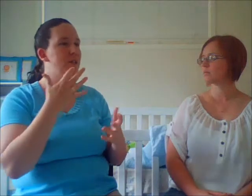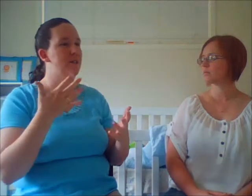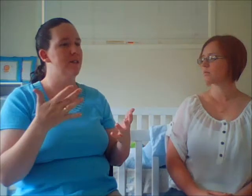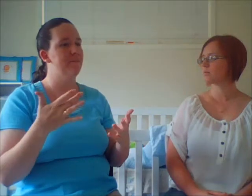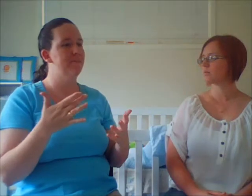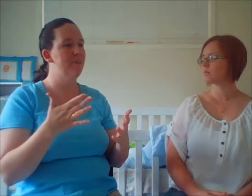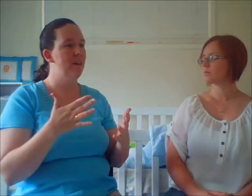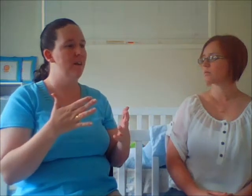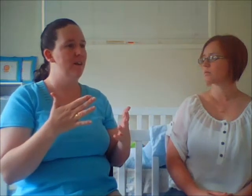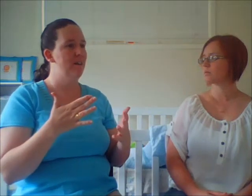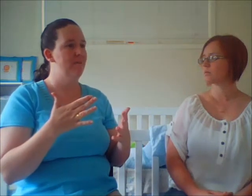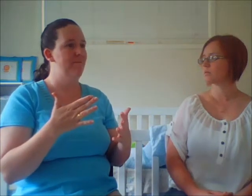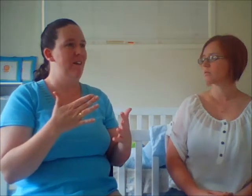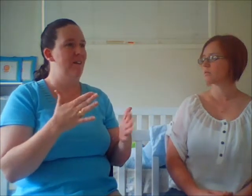just